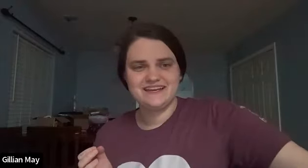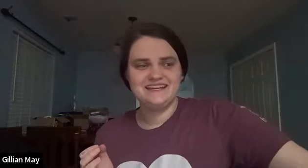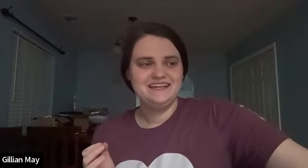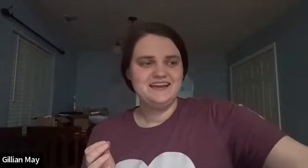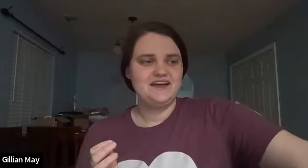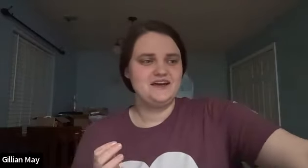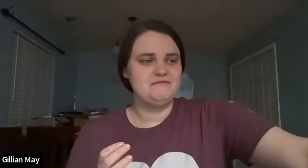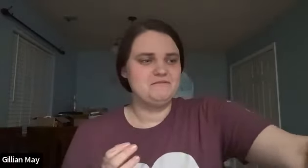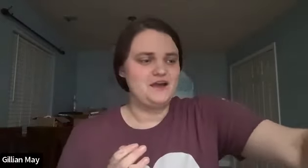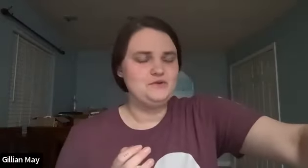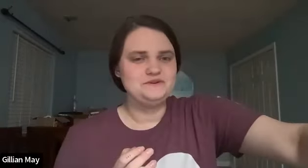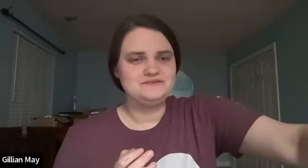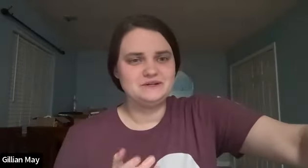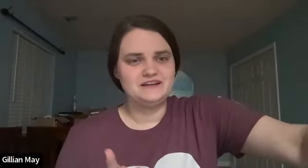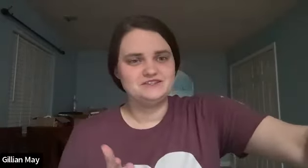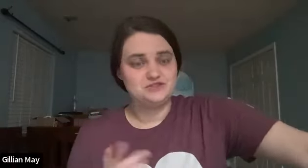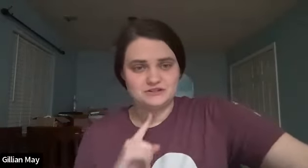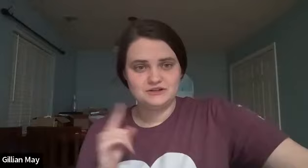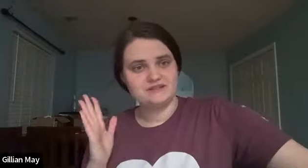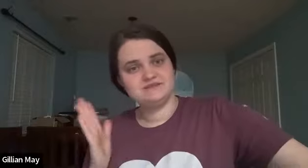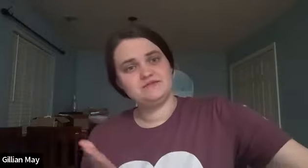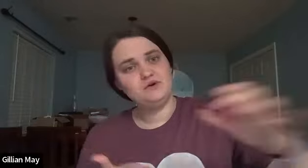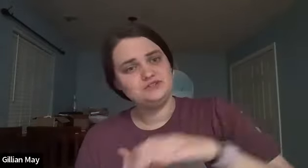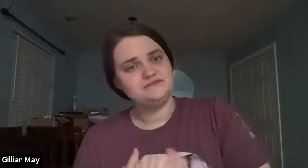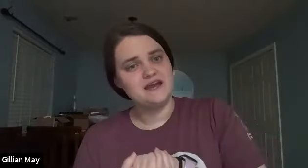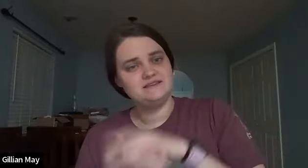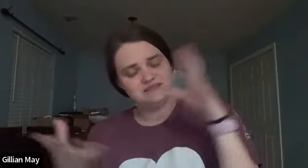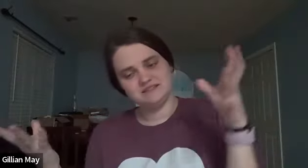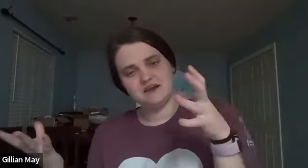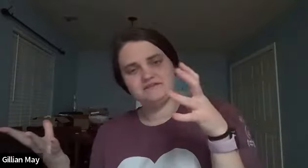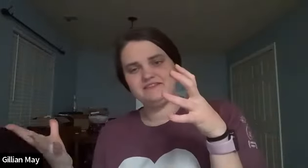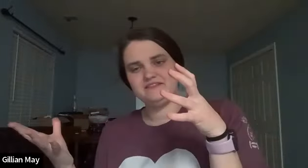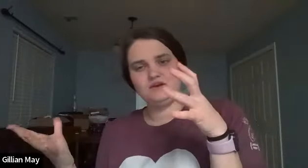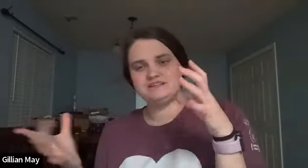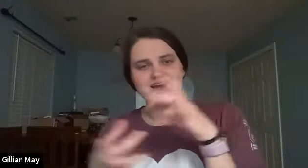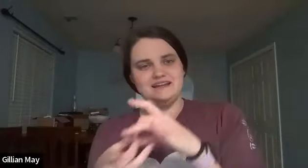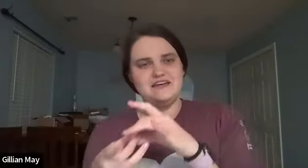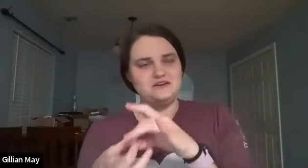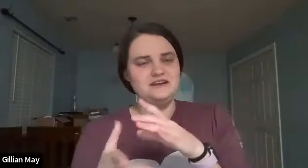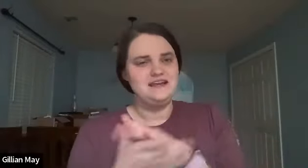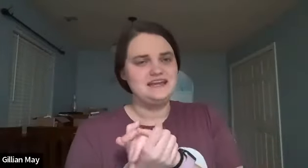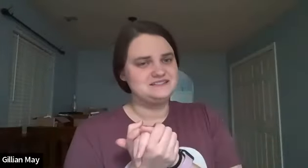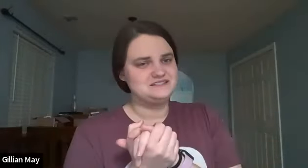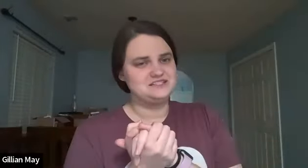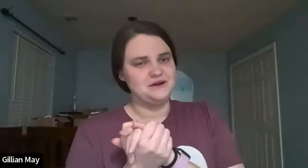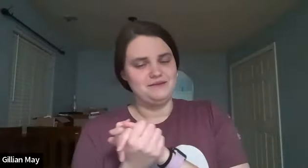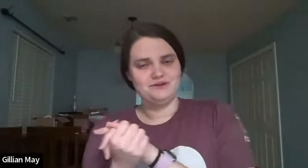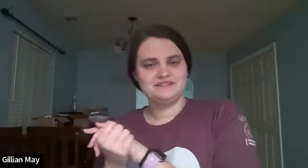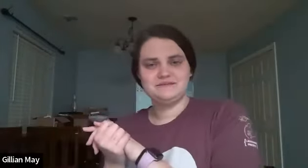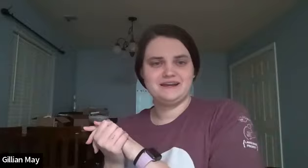fun. I hope you really also enjoyed learning about some deaf culture like stuff. I think they always tie in together, and it's just, I'm personally unbiased.